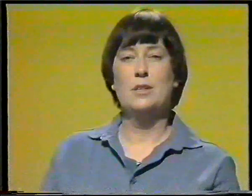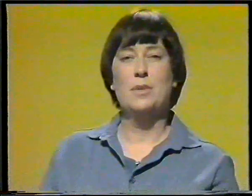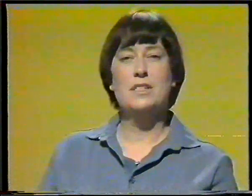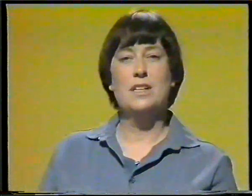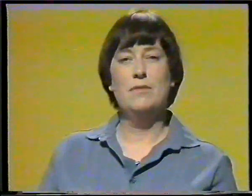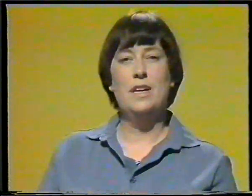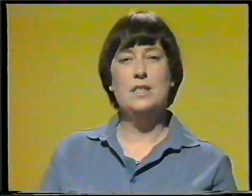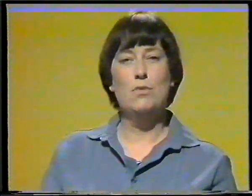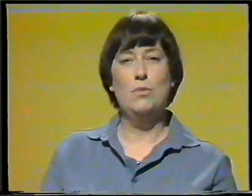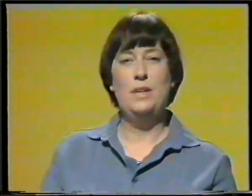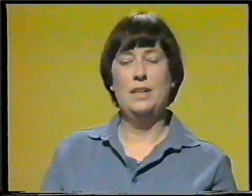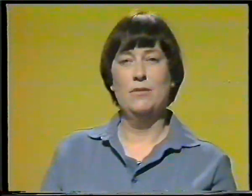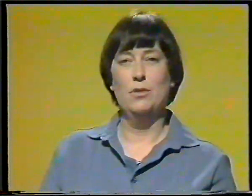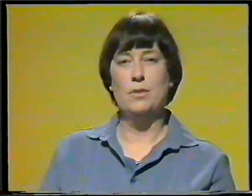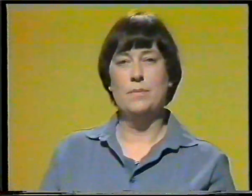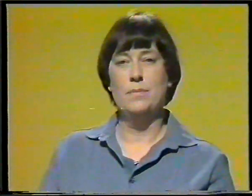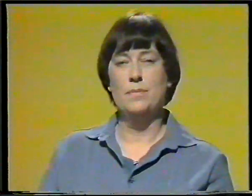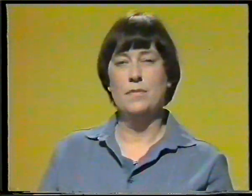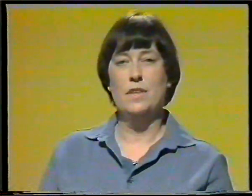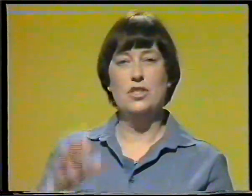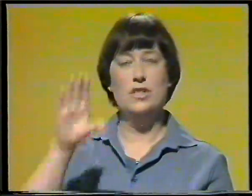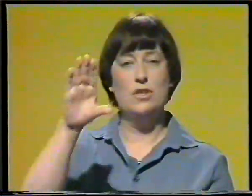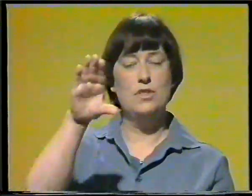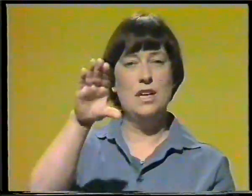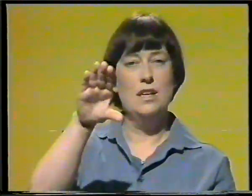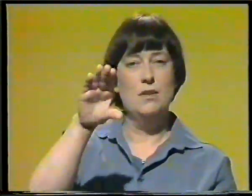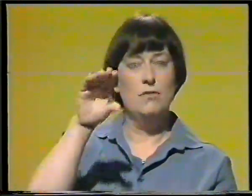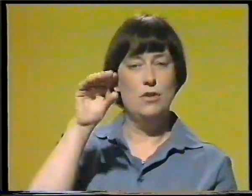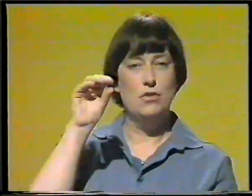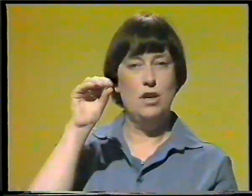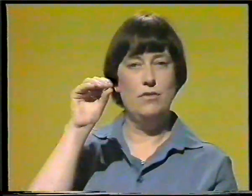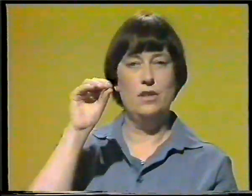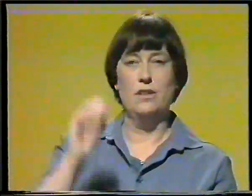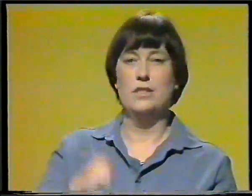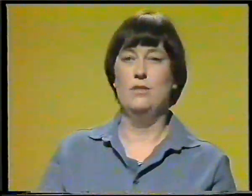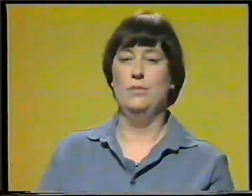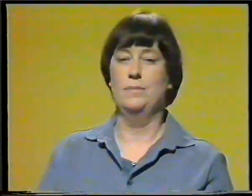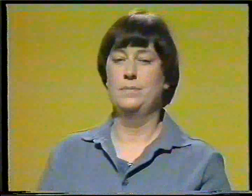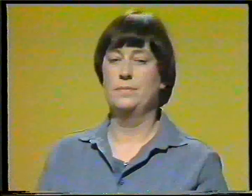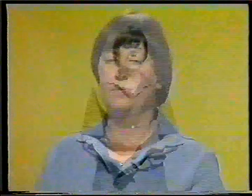because it conveys more meaning for them than just using photograph on its own.